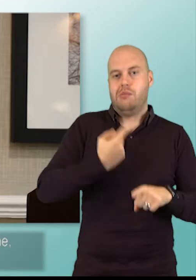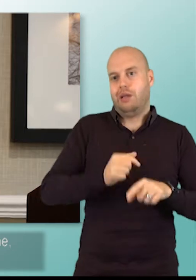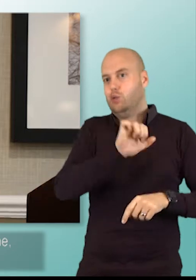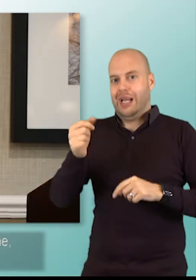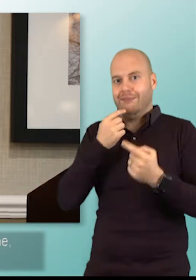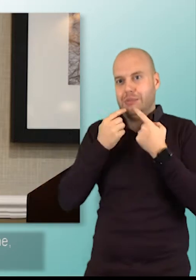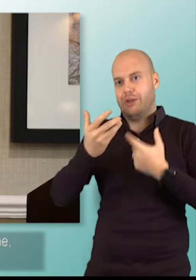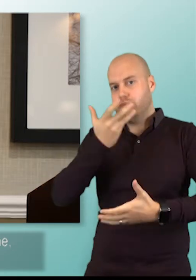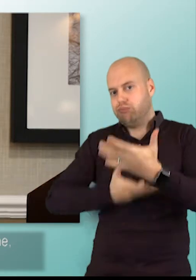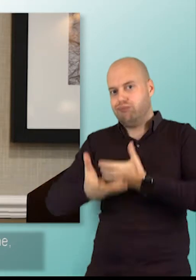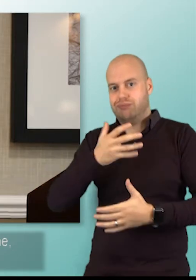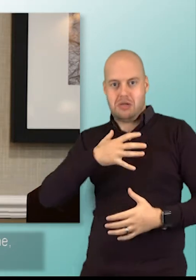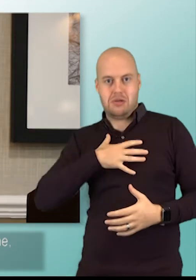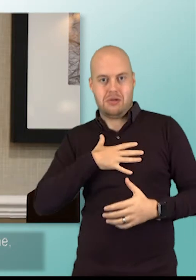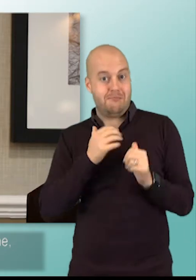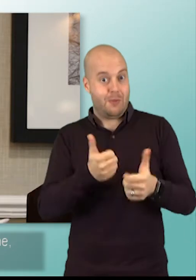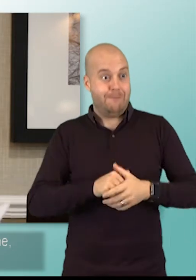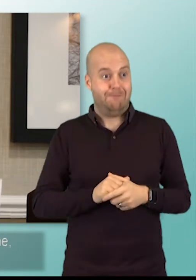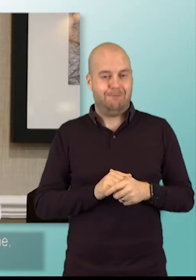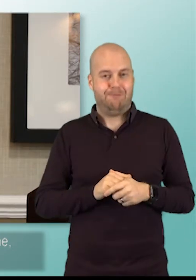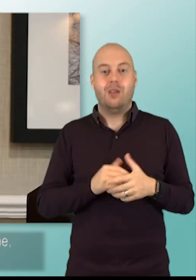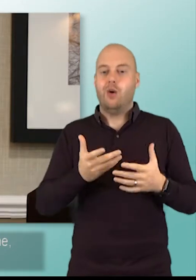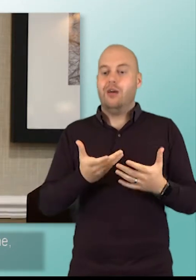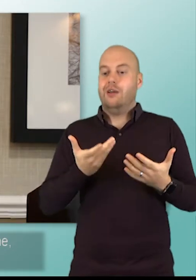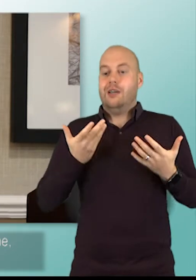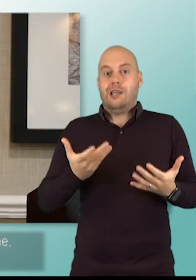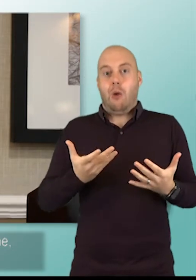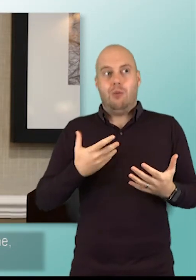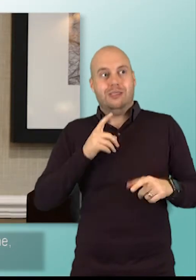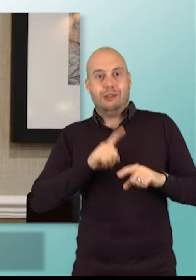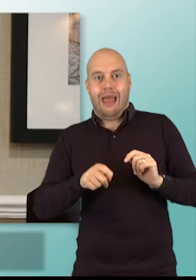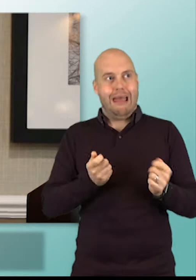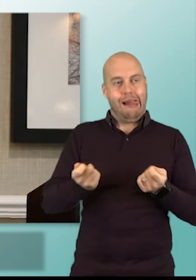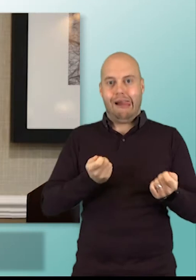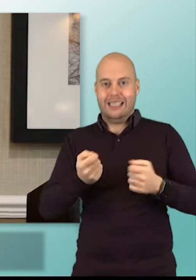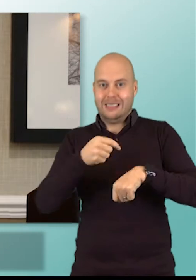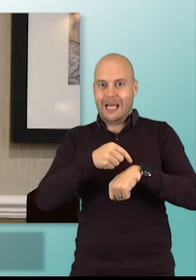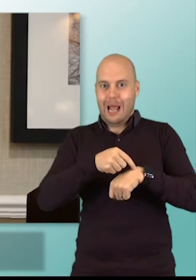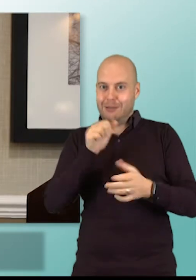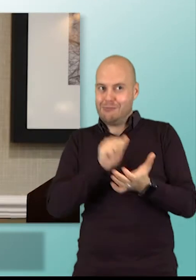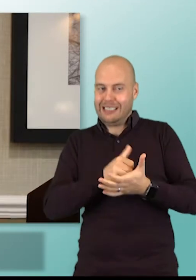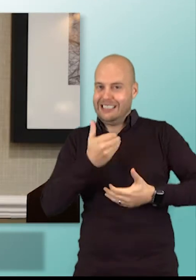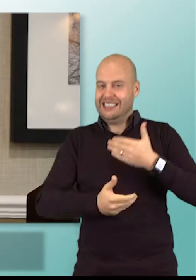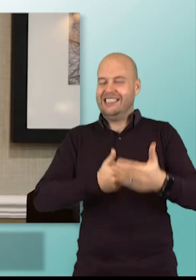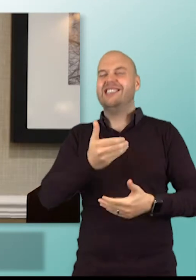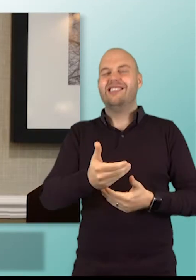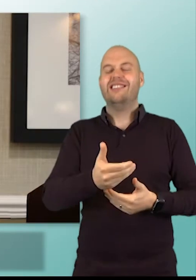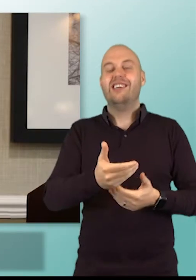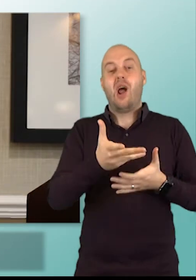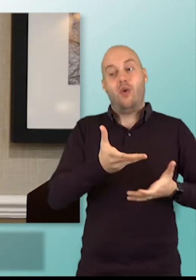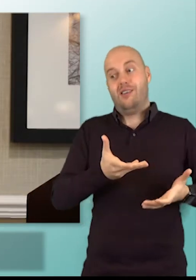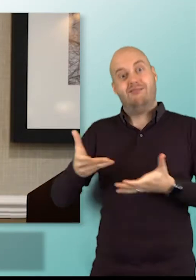leaves my role to try and keep us to time, to try and keep the afternoon running. But my next step is to pass